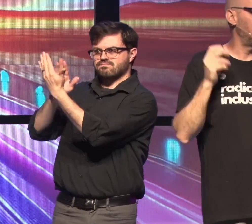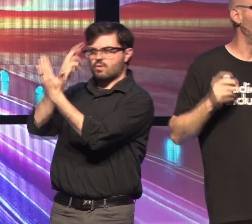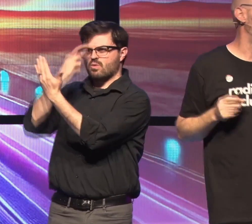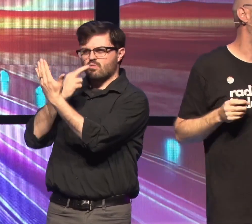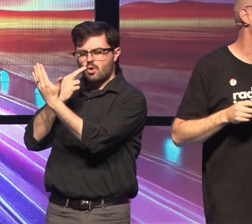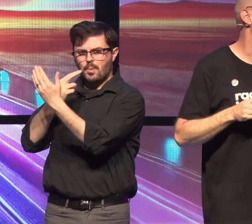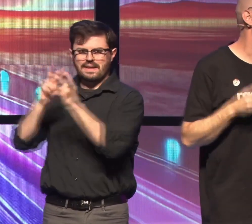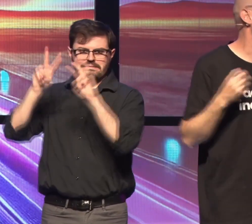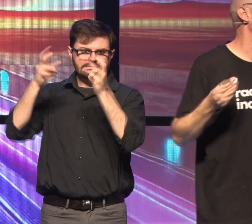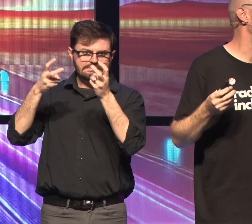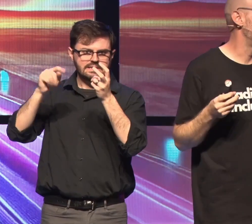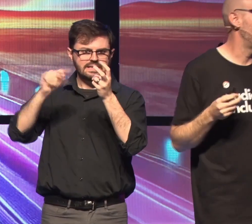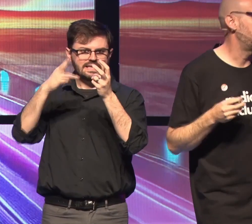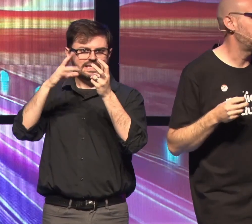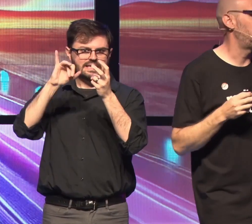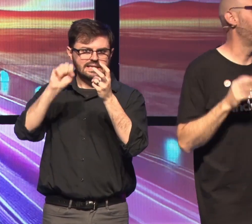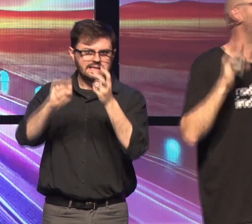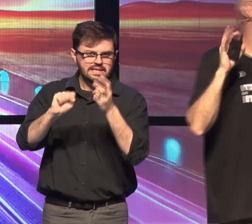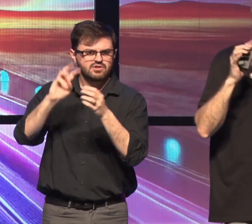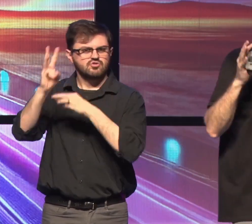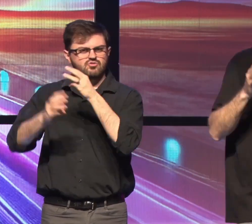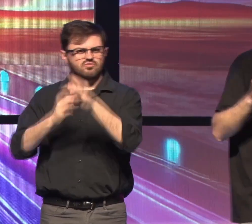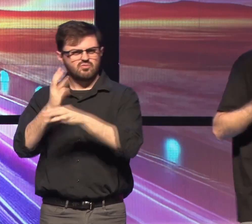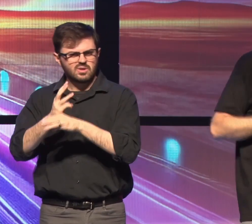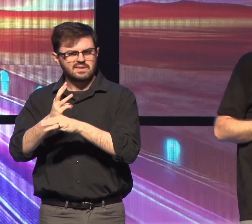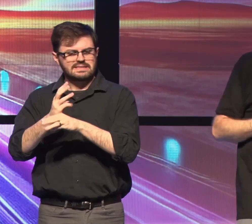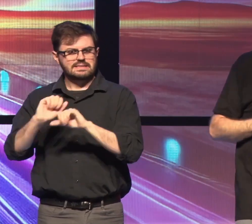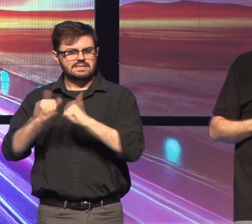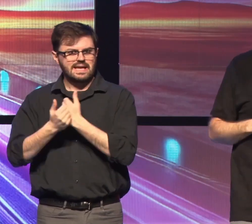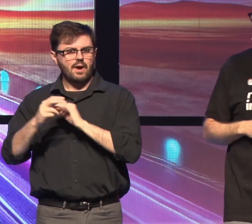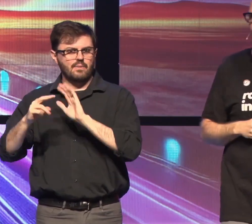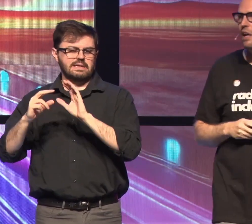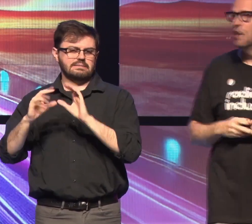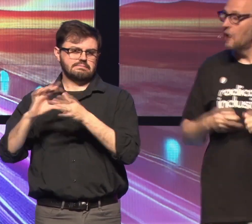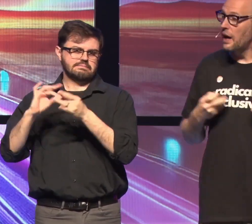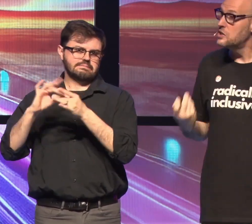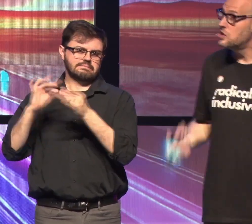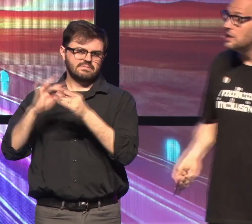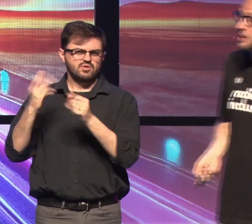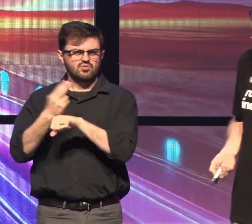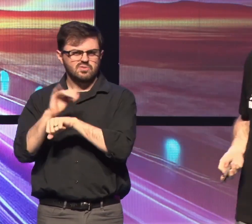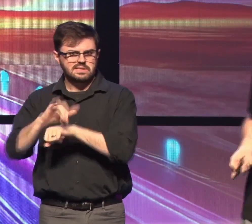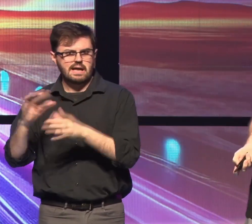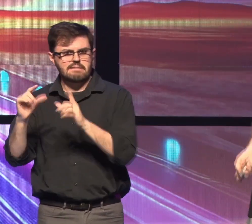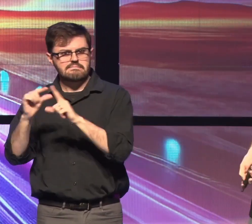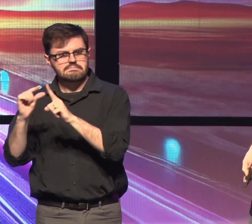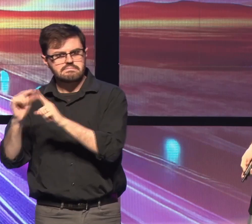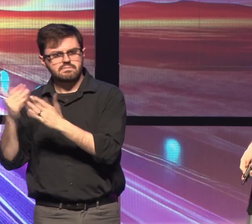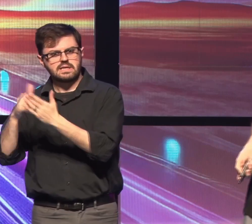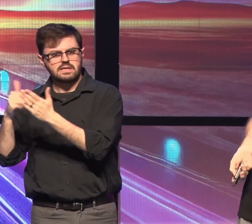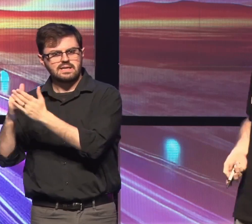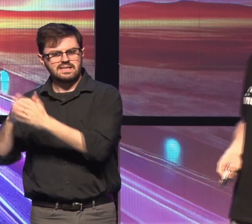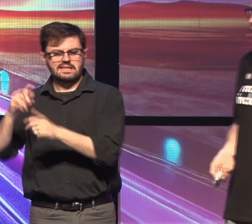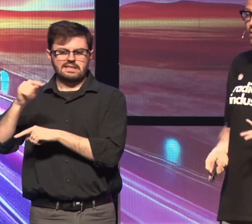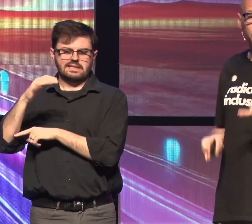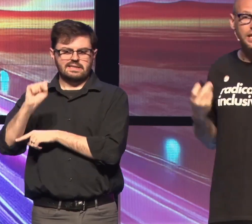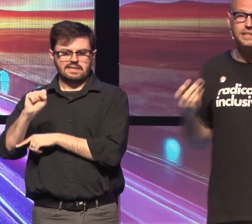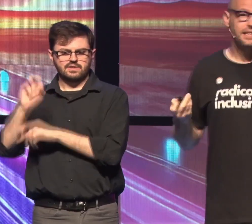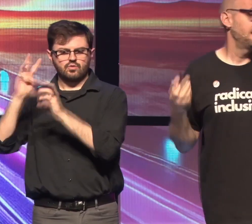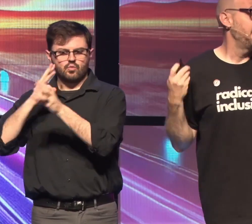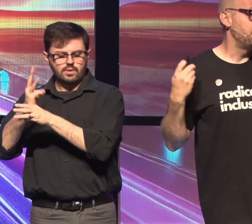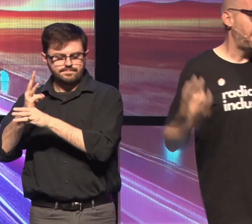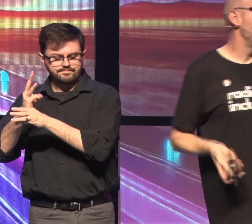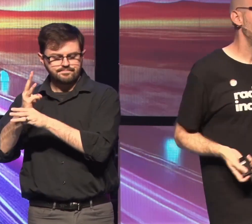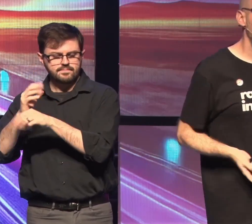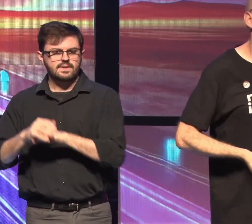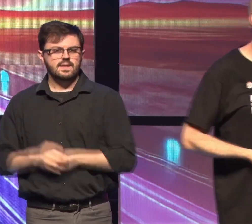kind of a technical phrase, theologically speaking, right? This world was often used. So how does Jesus deal with food? Well,